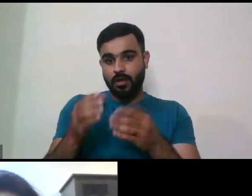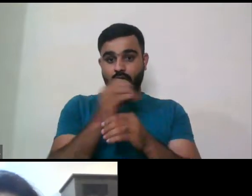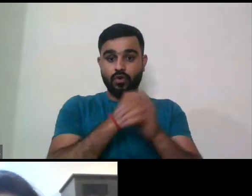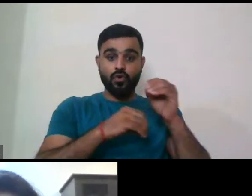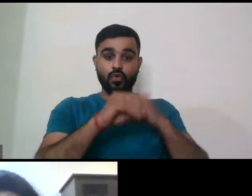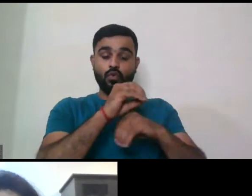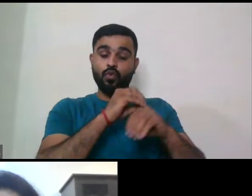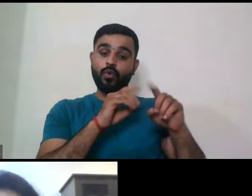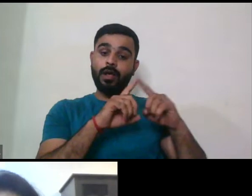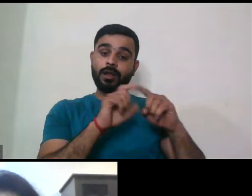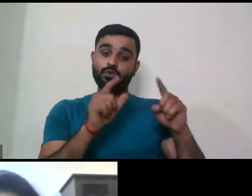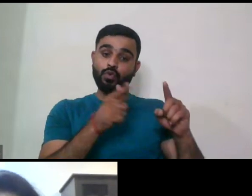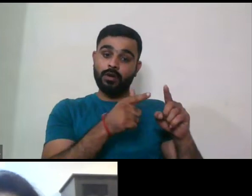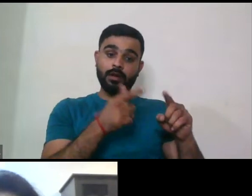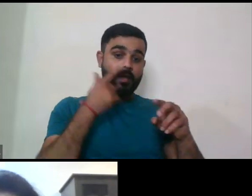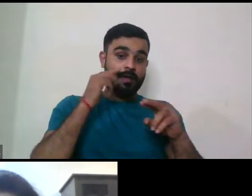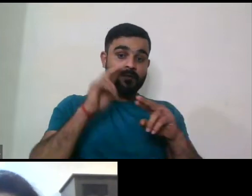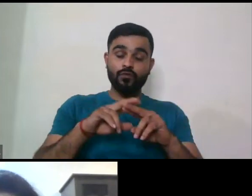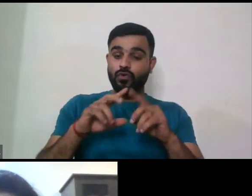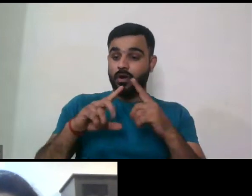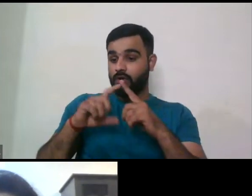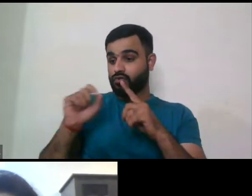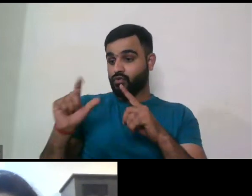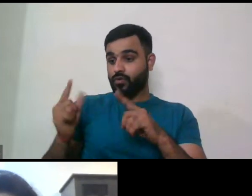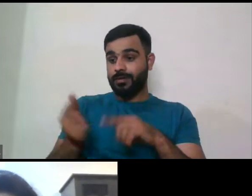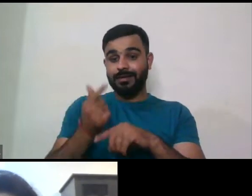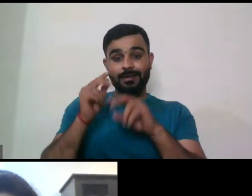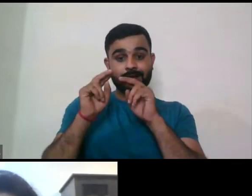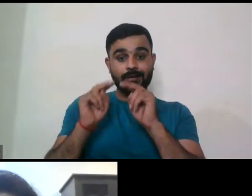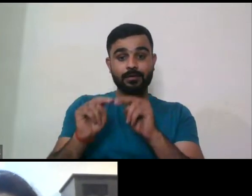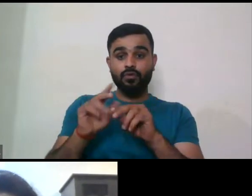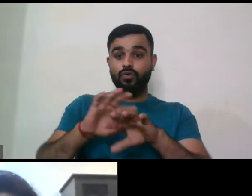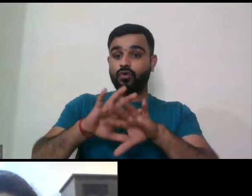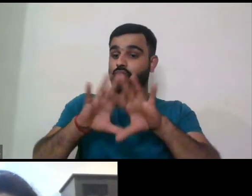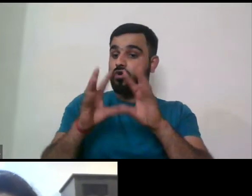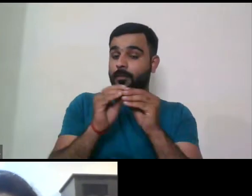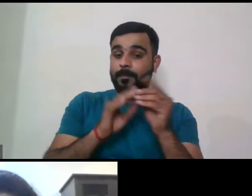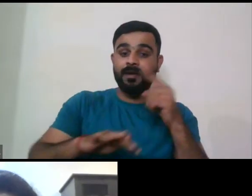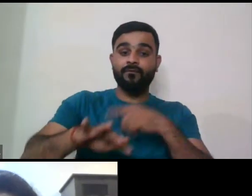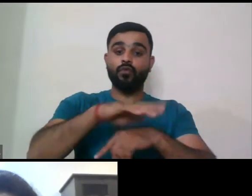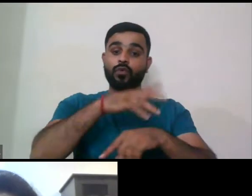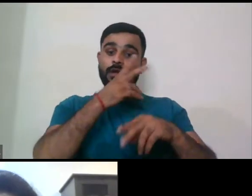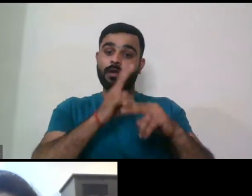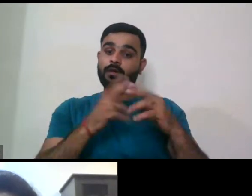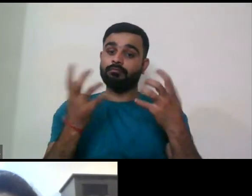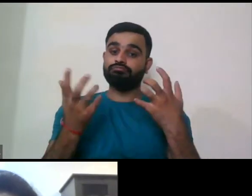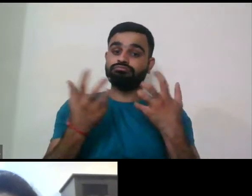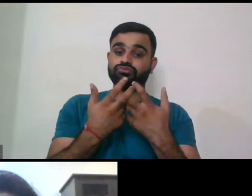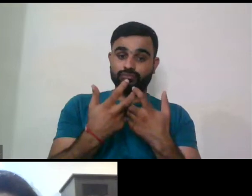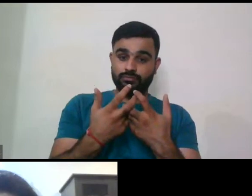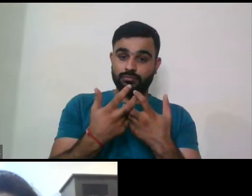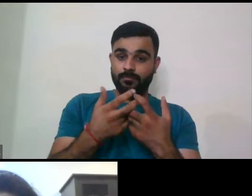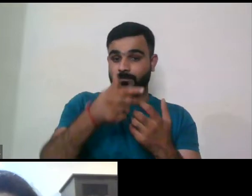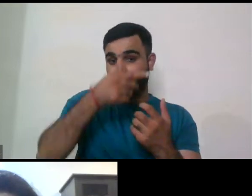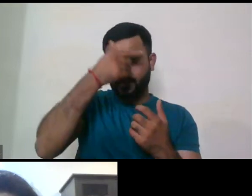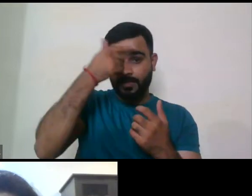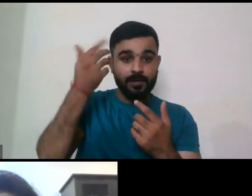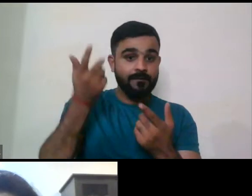tool. It is a tool, but it requires a whole range of sort of interactions. And